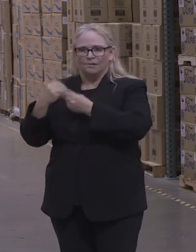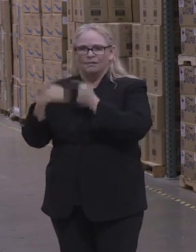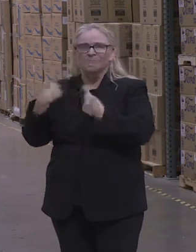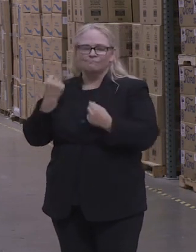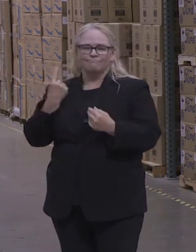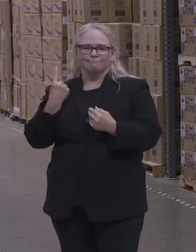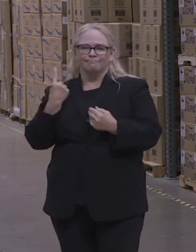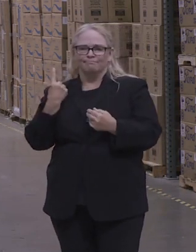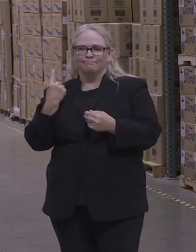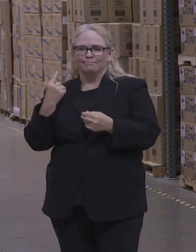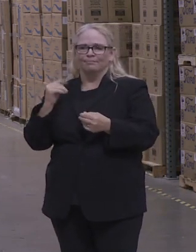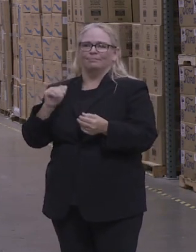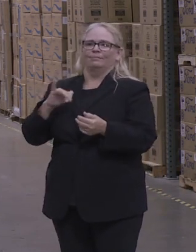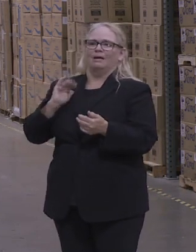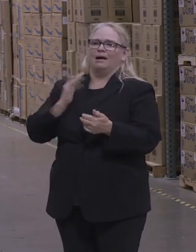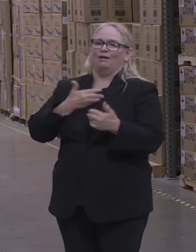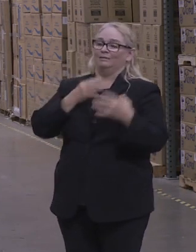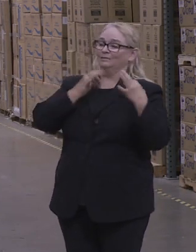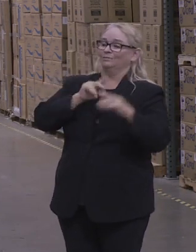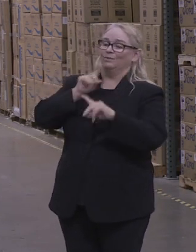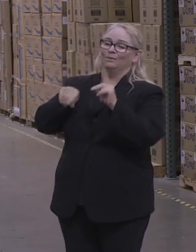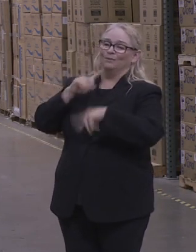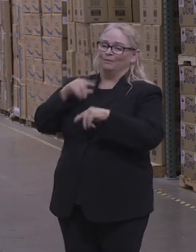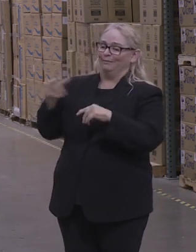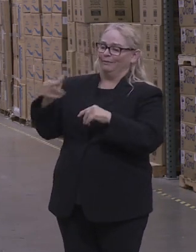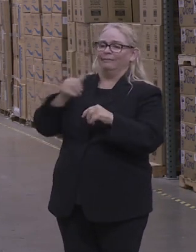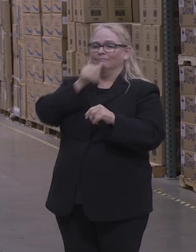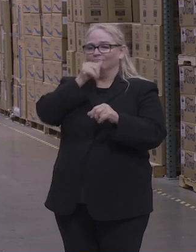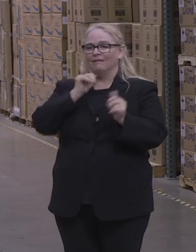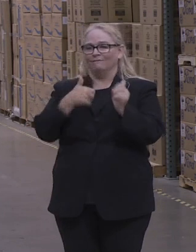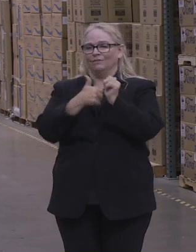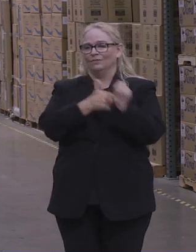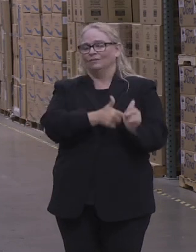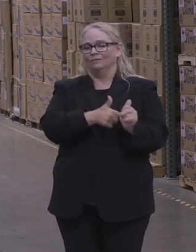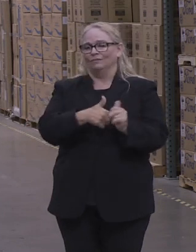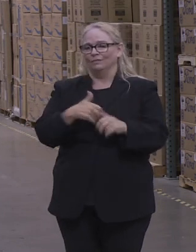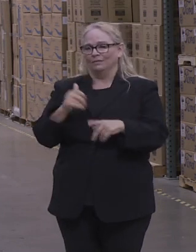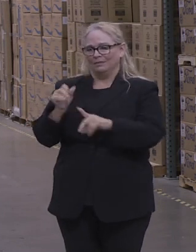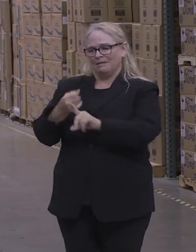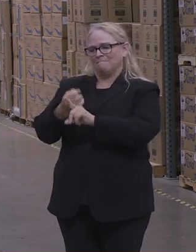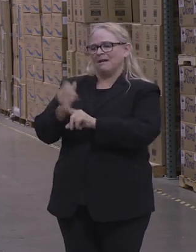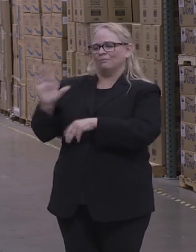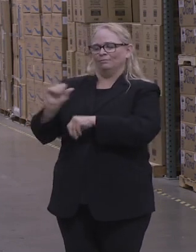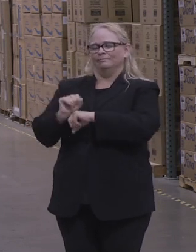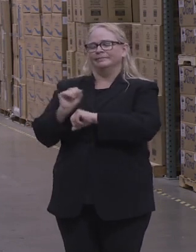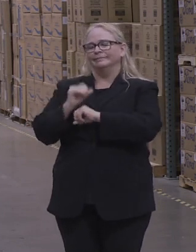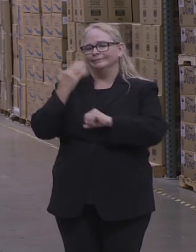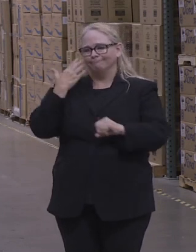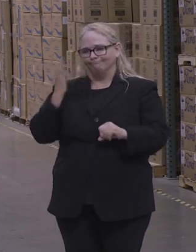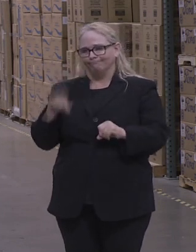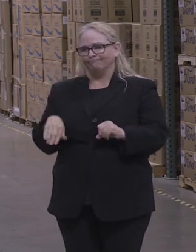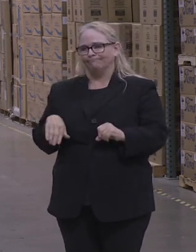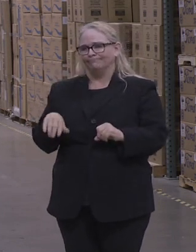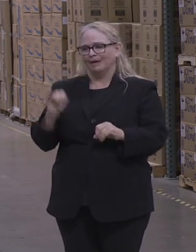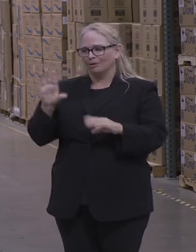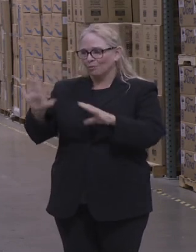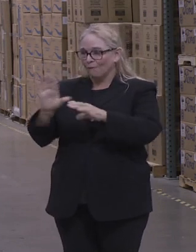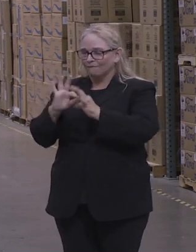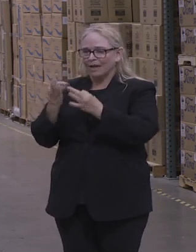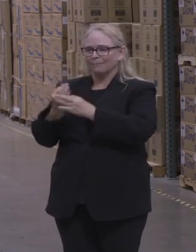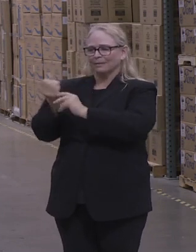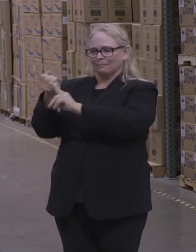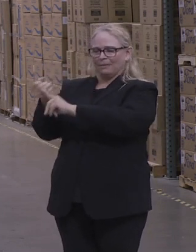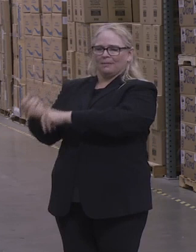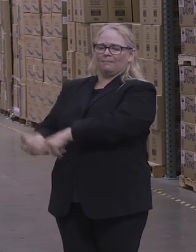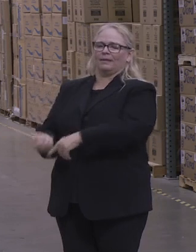and announcements that we make on a weekly basis, and the impact that has on not just your business, on your personal life and your family's life.